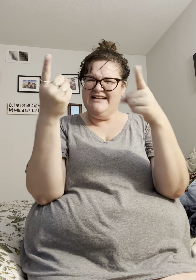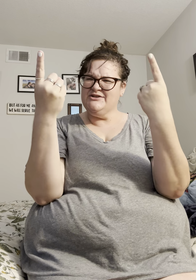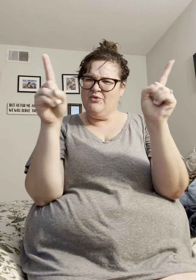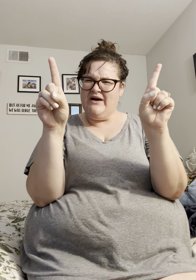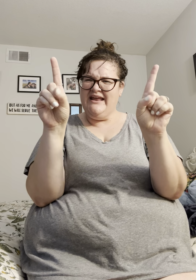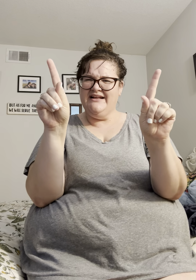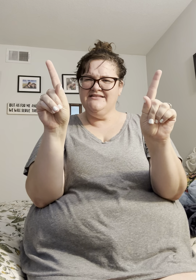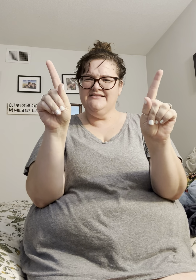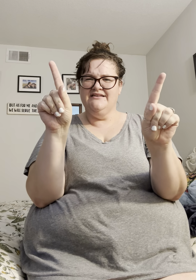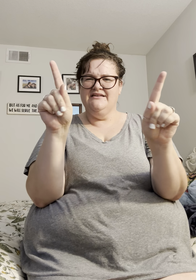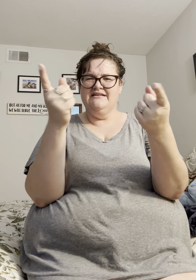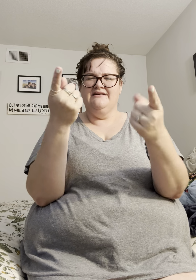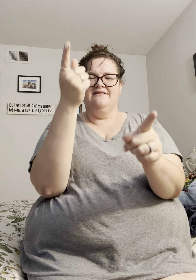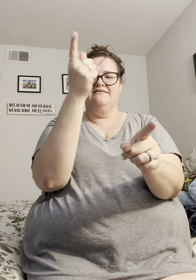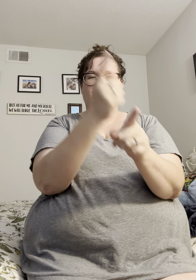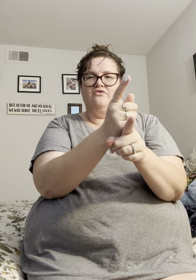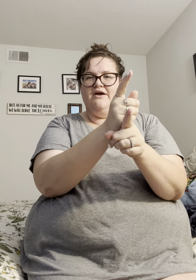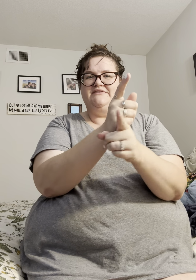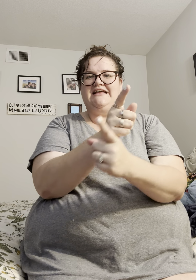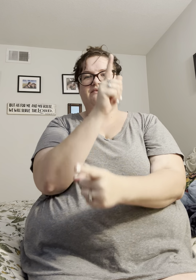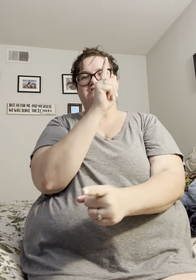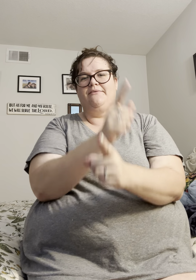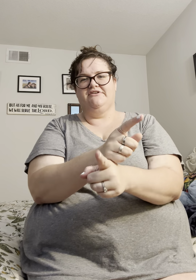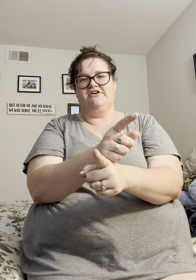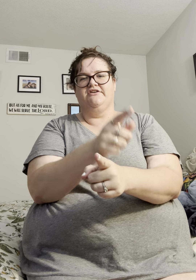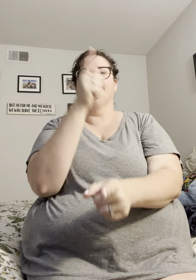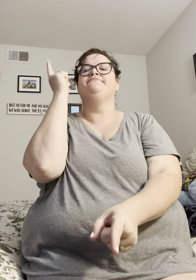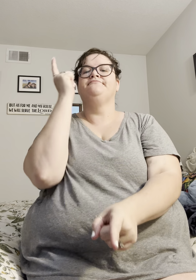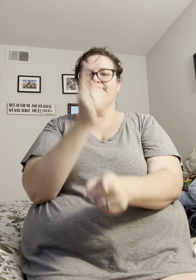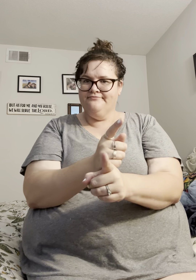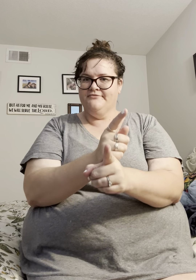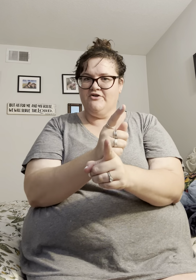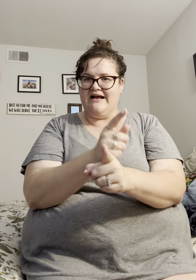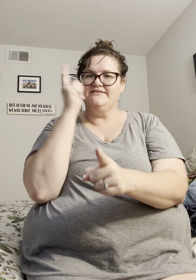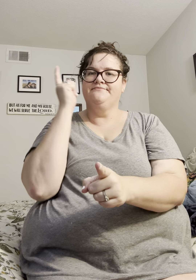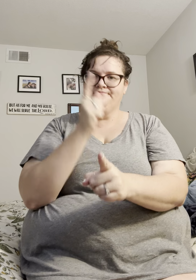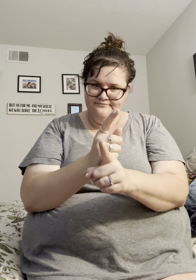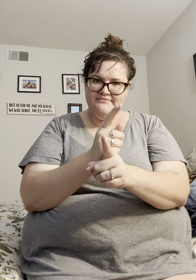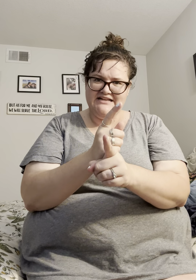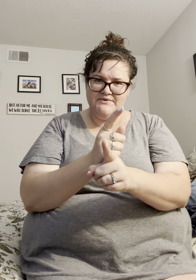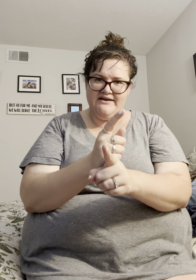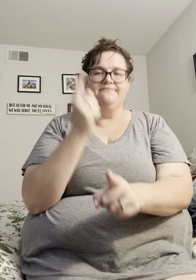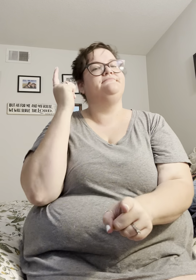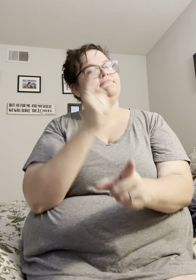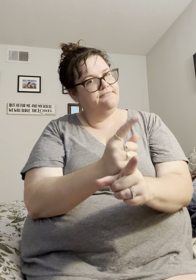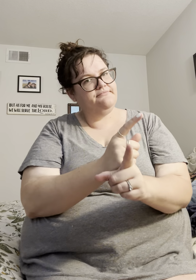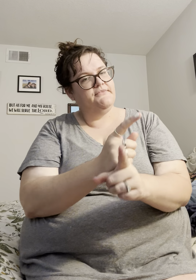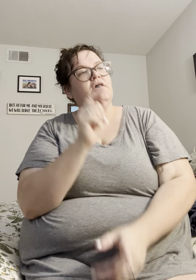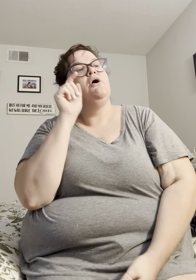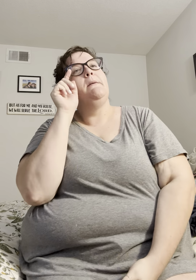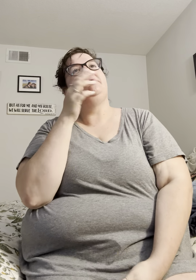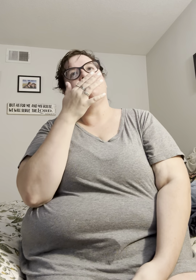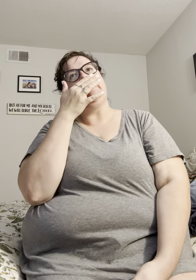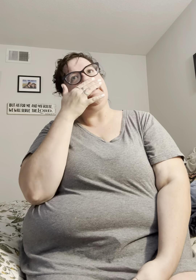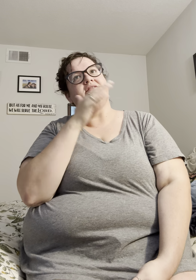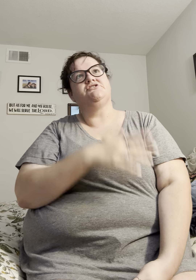or one hands and we stack them on top of each other. Correct. That's right. But if we're talking about the